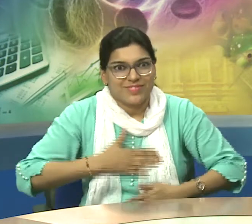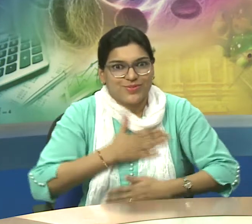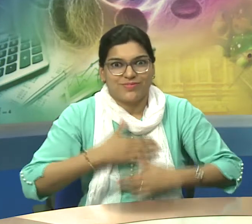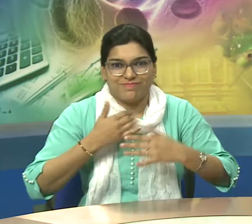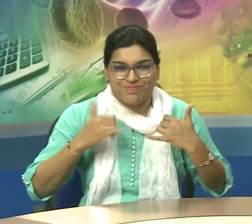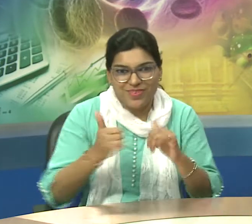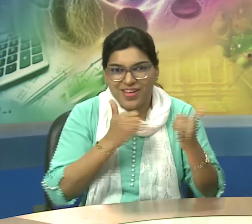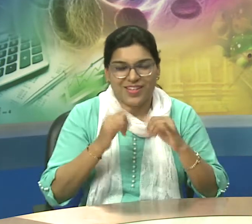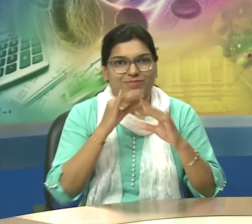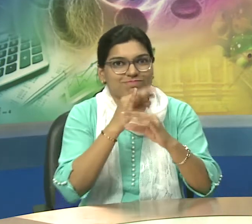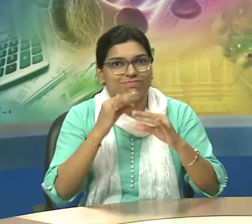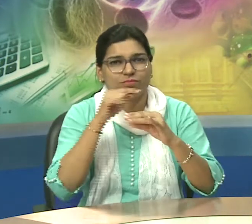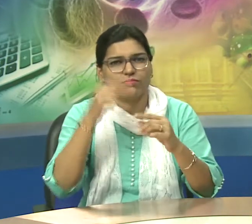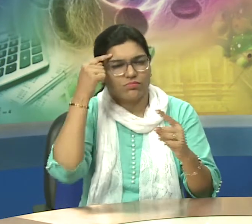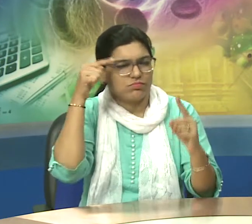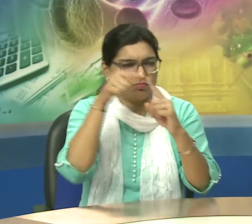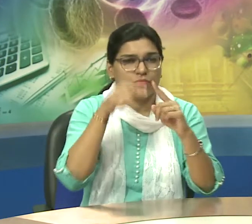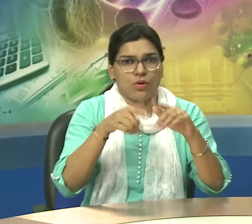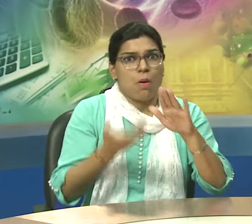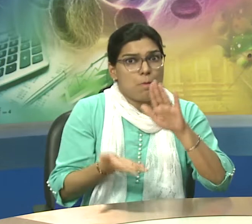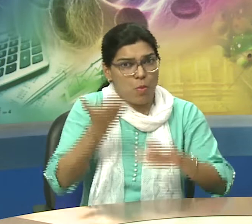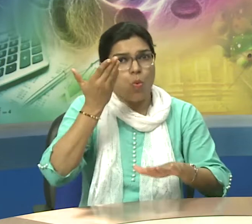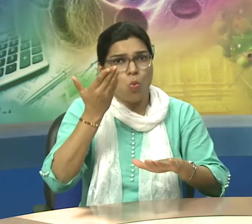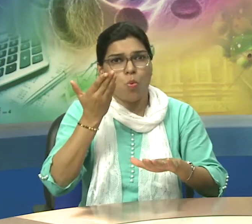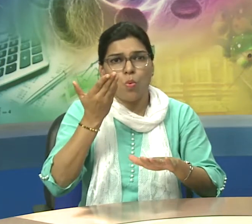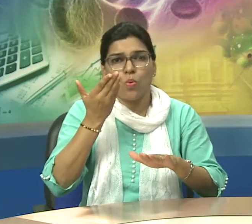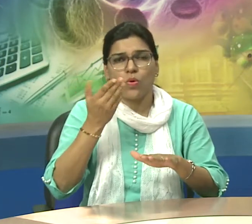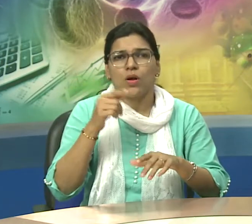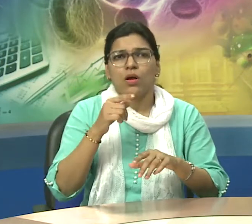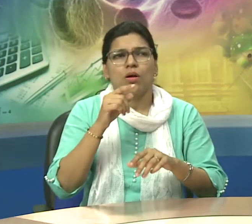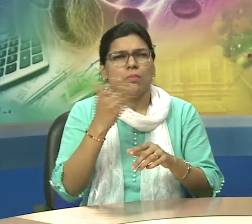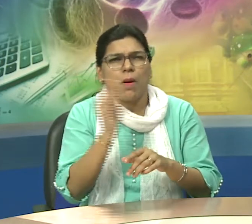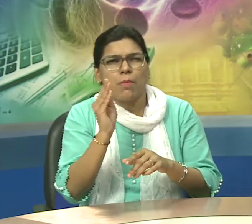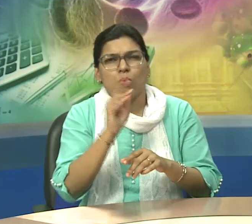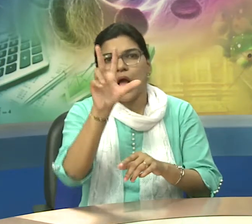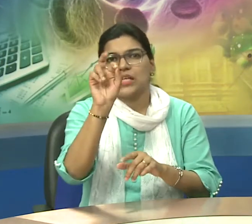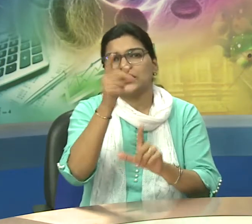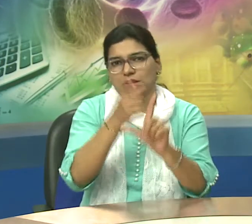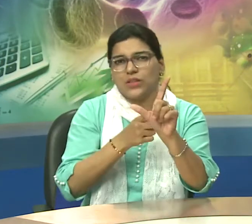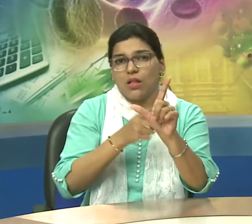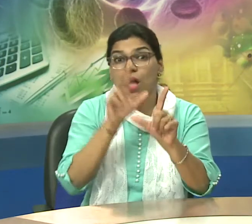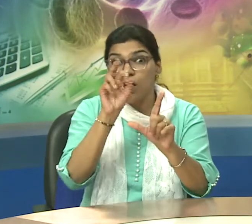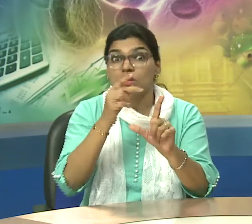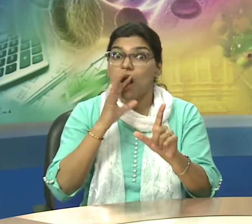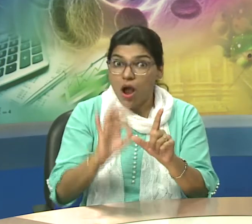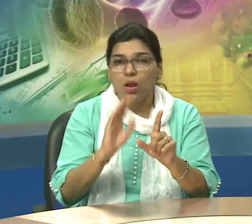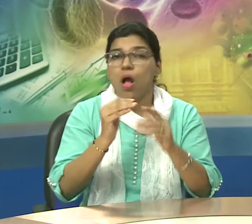He played the shehnai for more